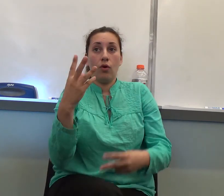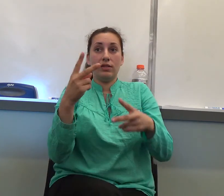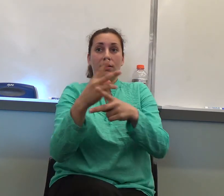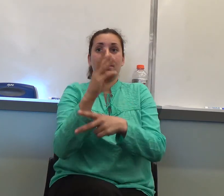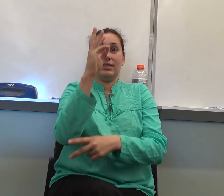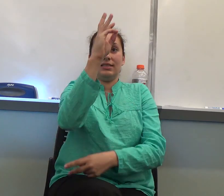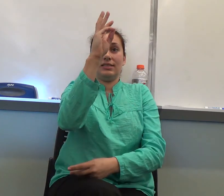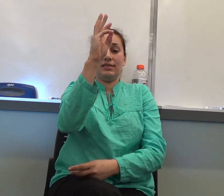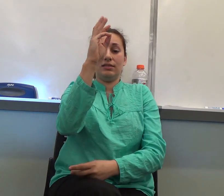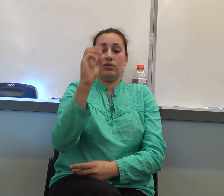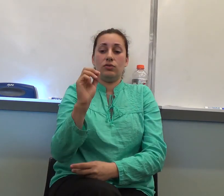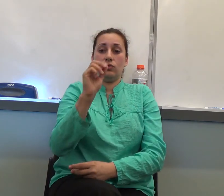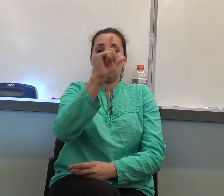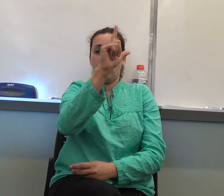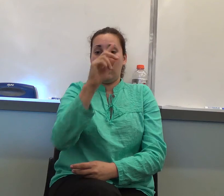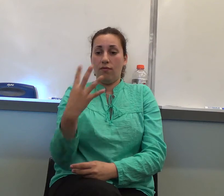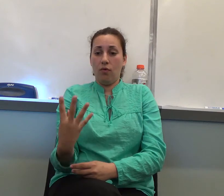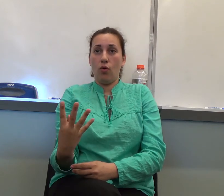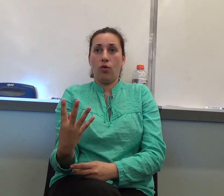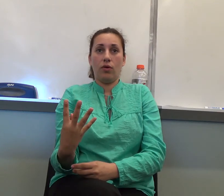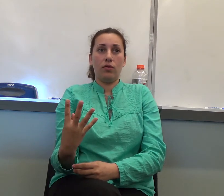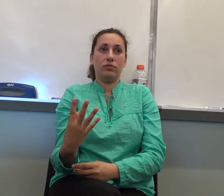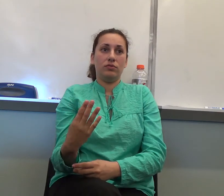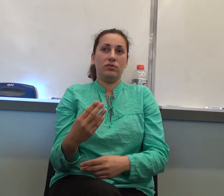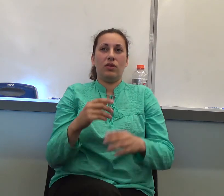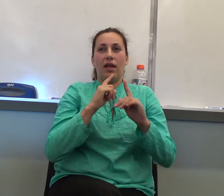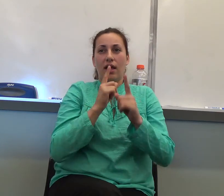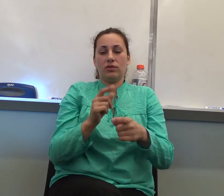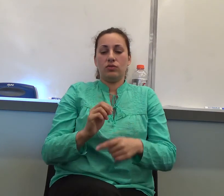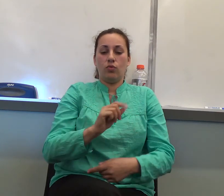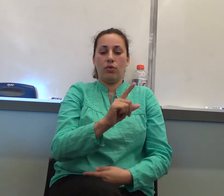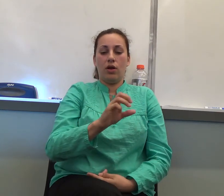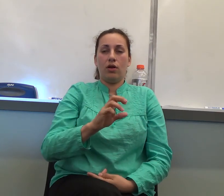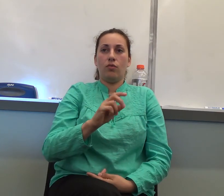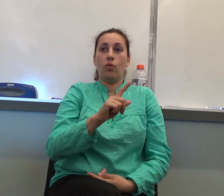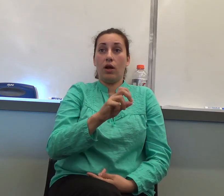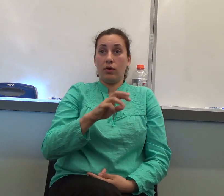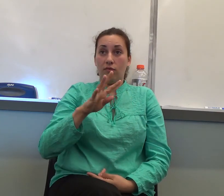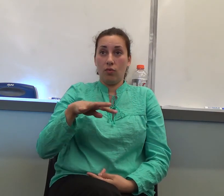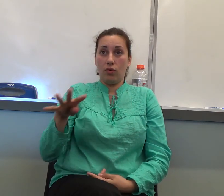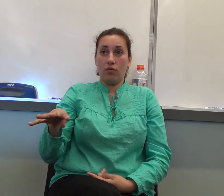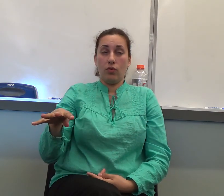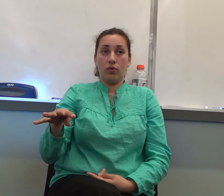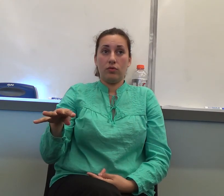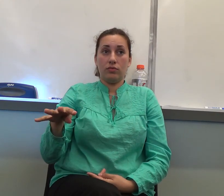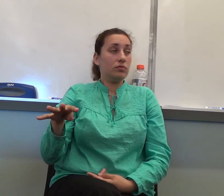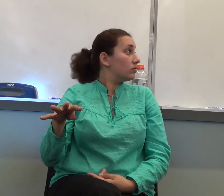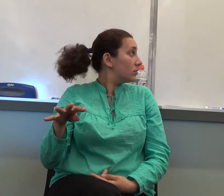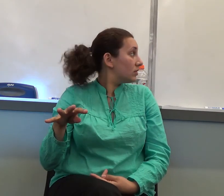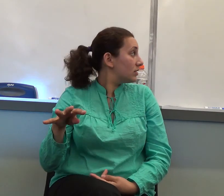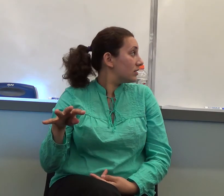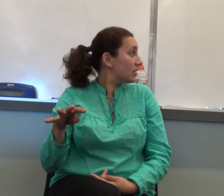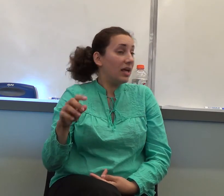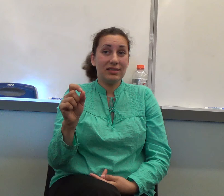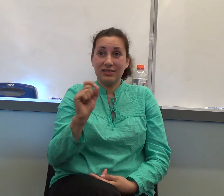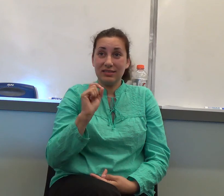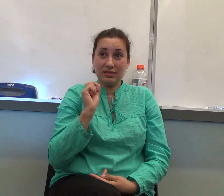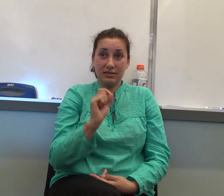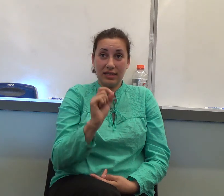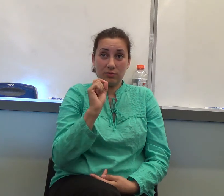2 is 14. That gives us 144. I put the decimal point there because now we're going to manipulate that decimal